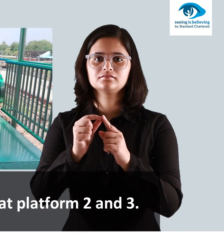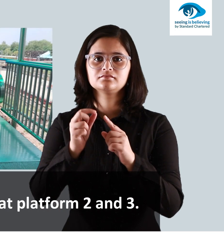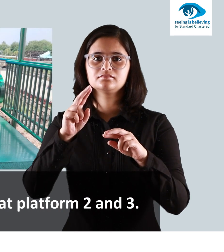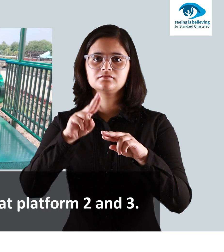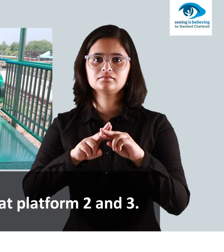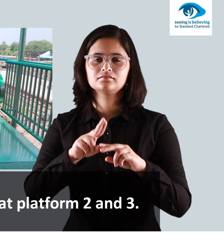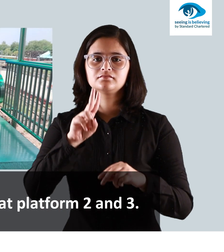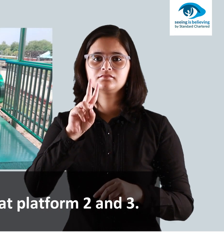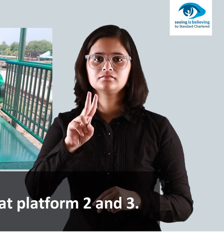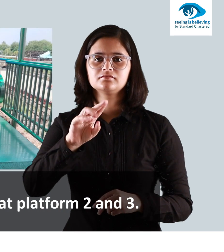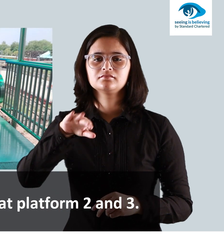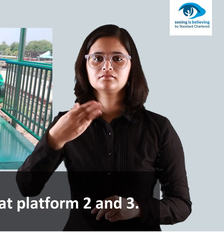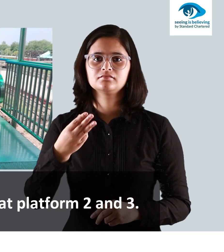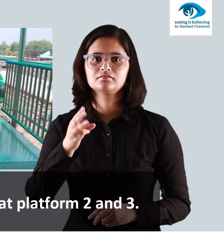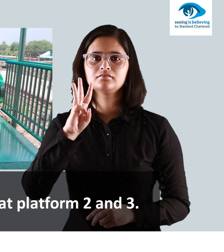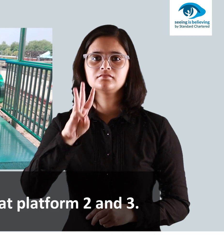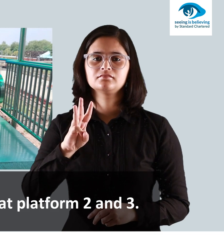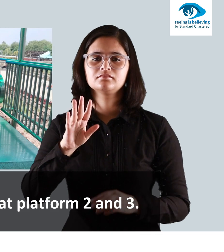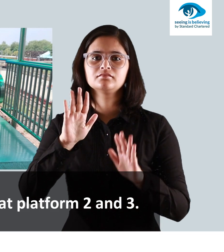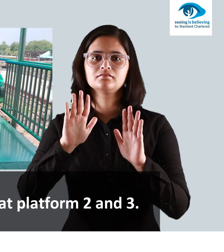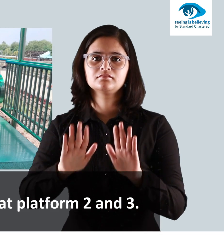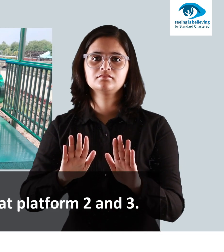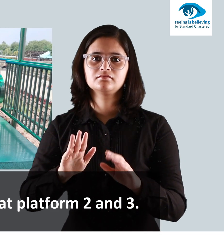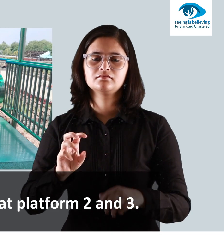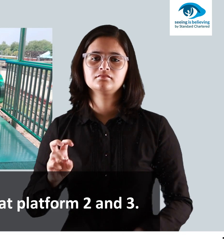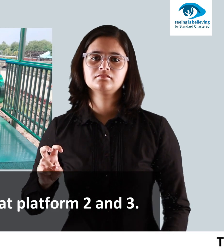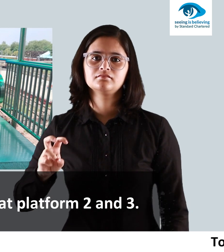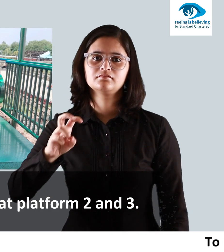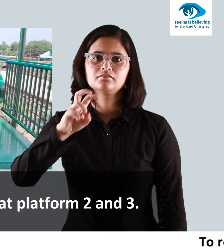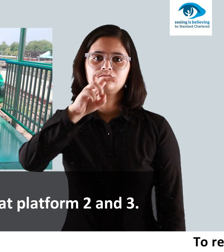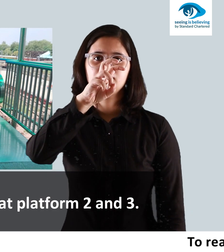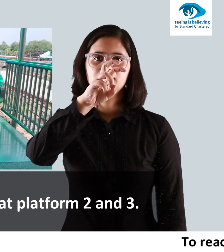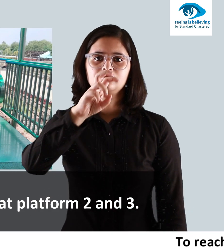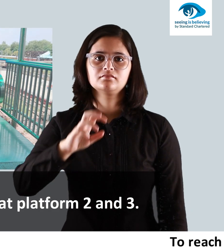There is an escalator at platform 2 and 3.